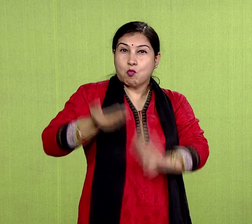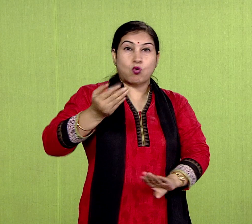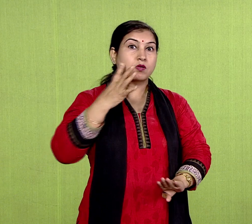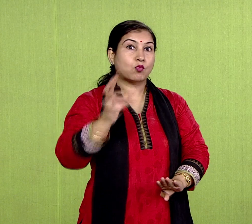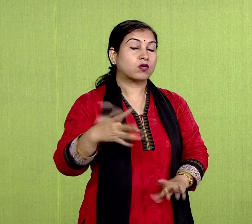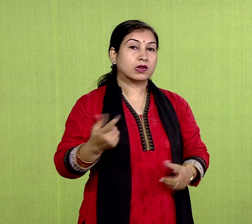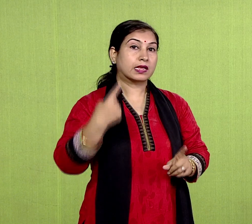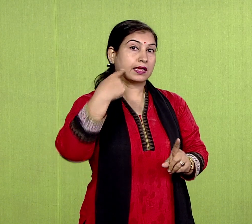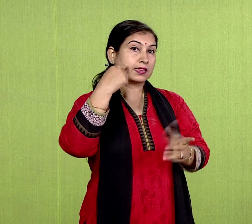decreased,